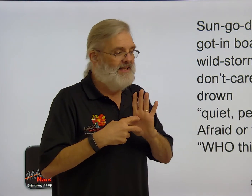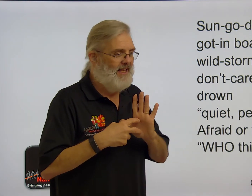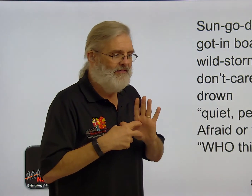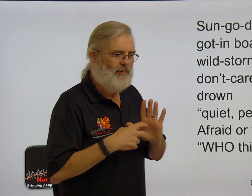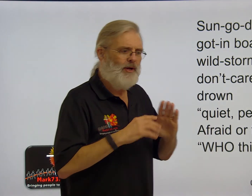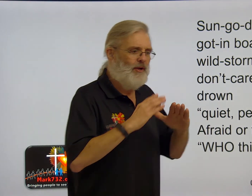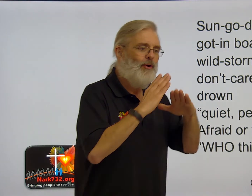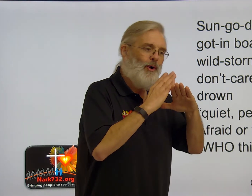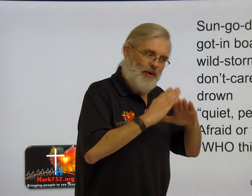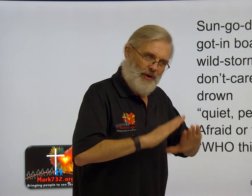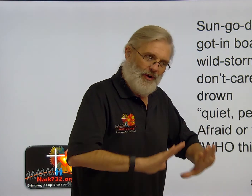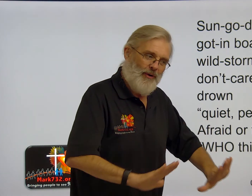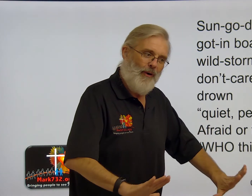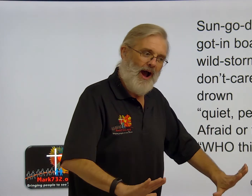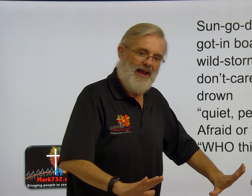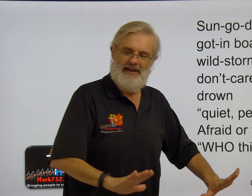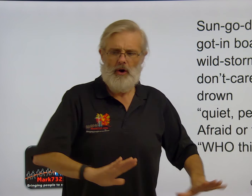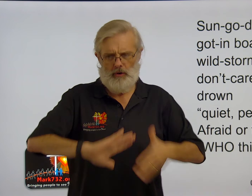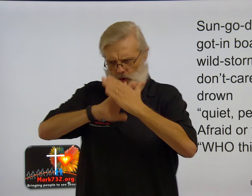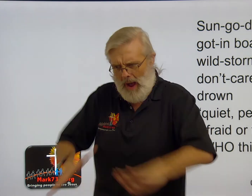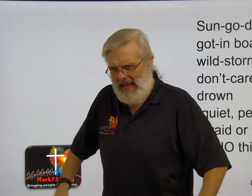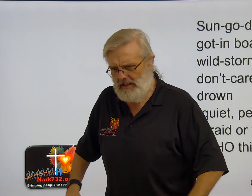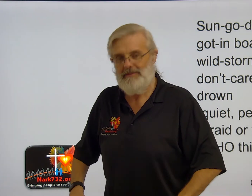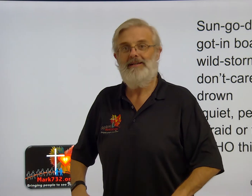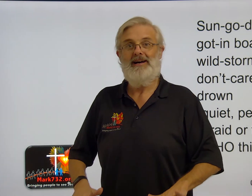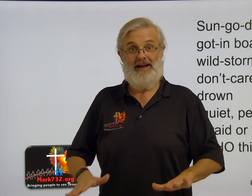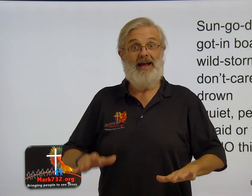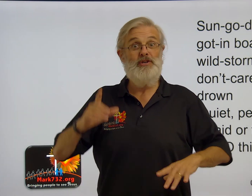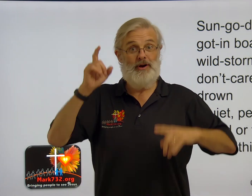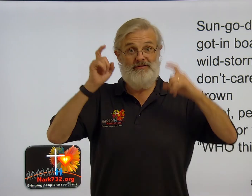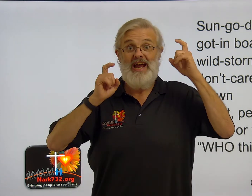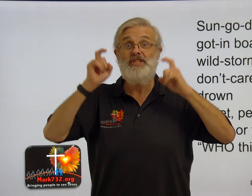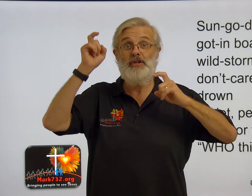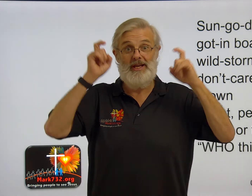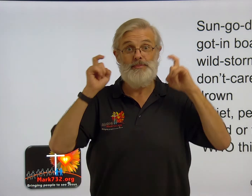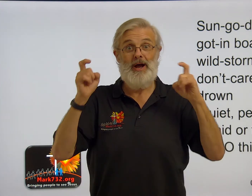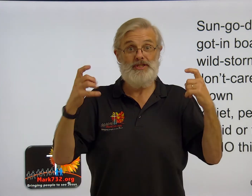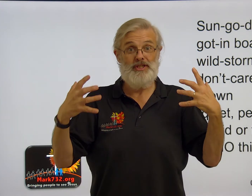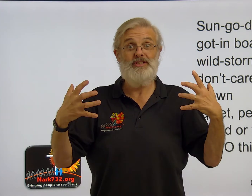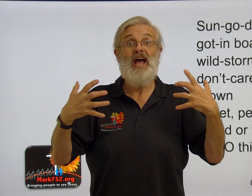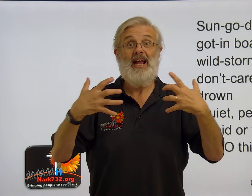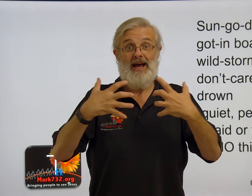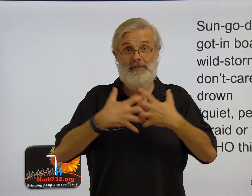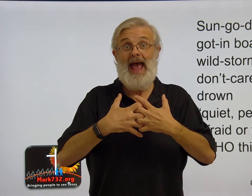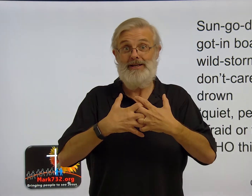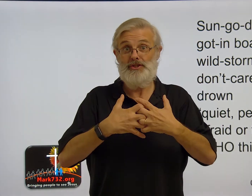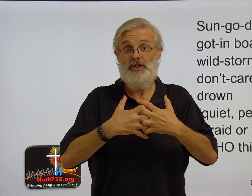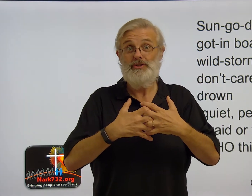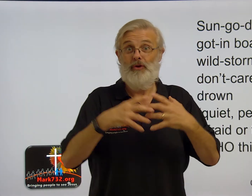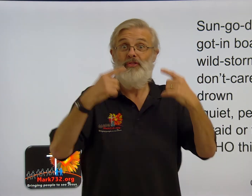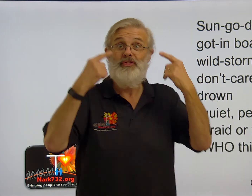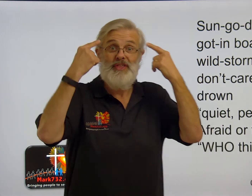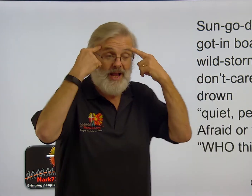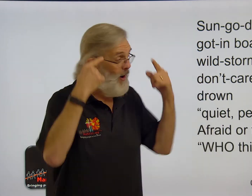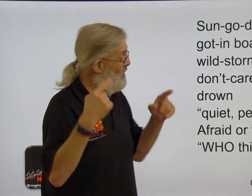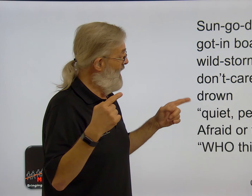I'm going to do quiet or quiet, and your facial expressions got to match. So think about that